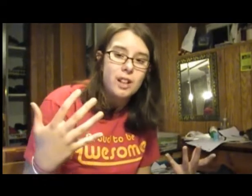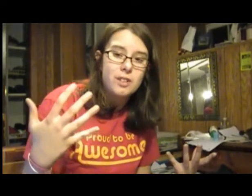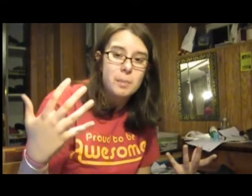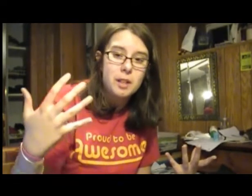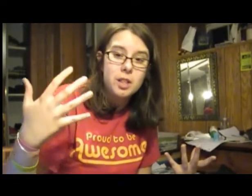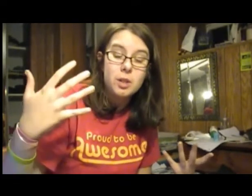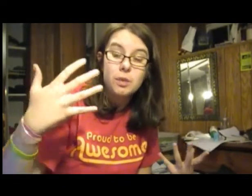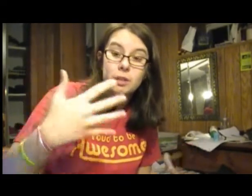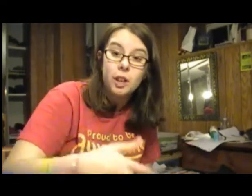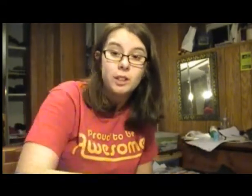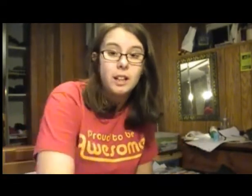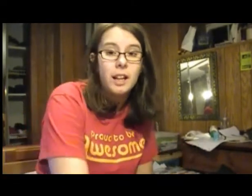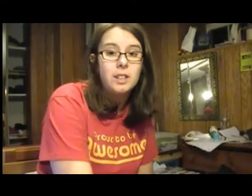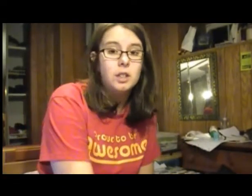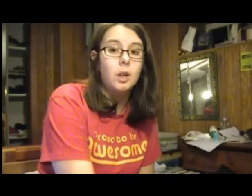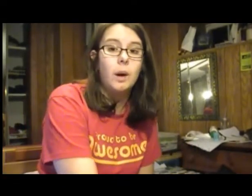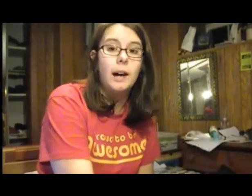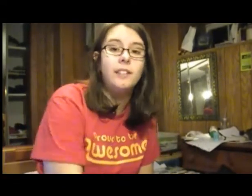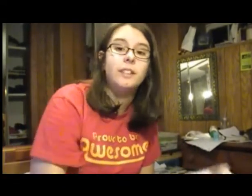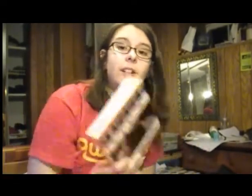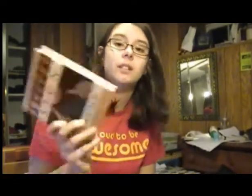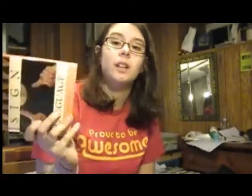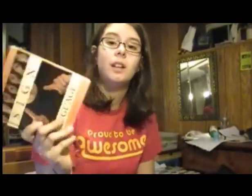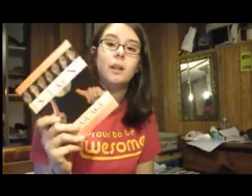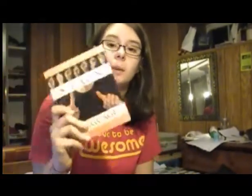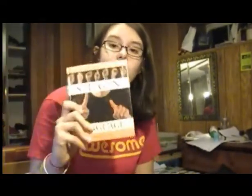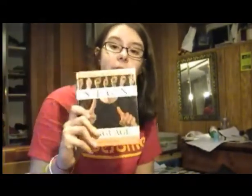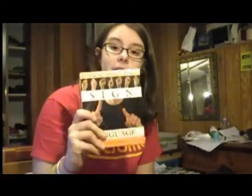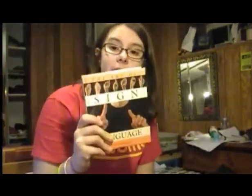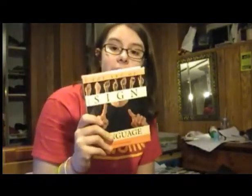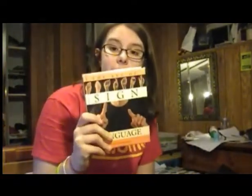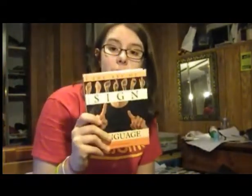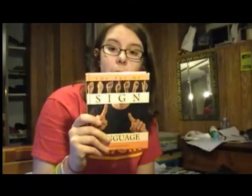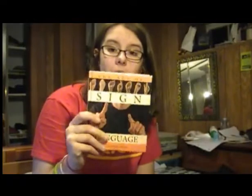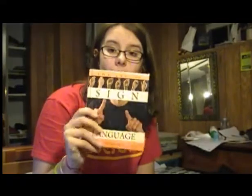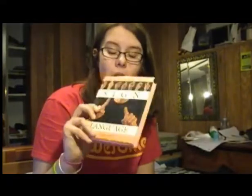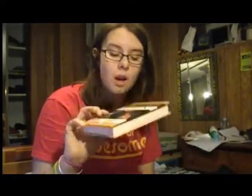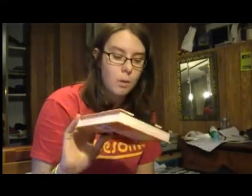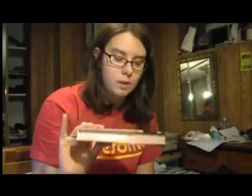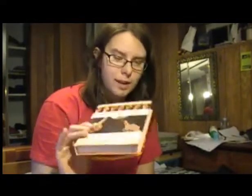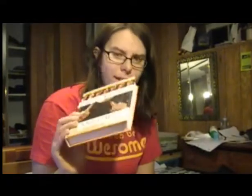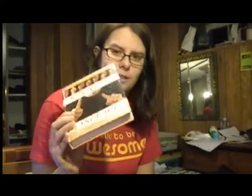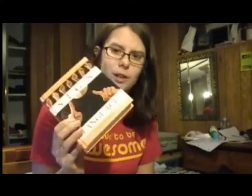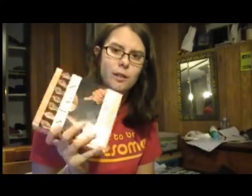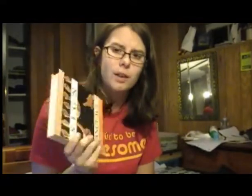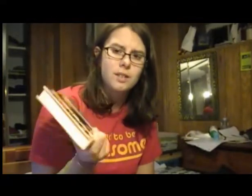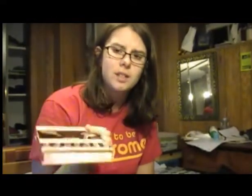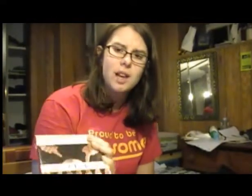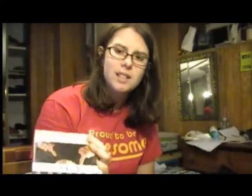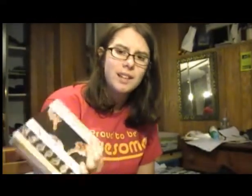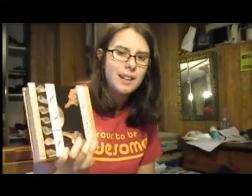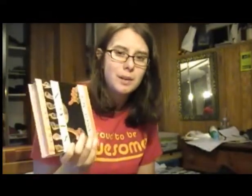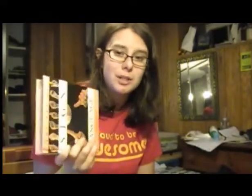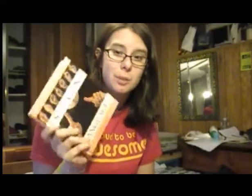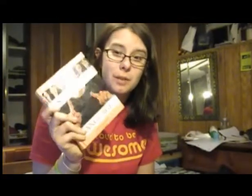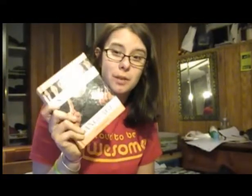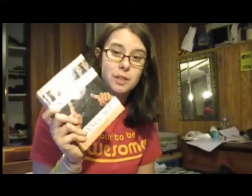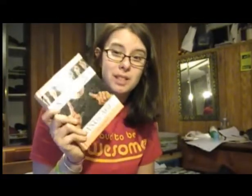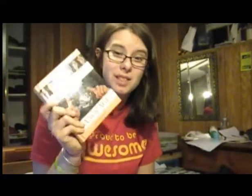out something to do for a vlog today, so I found my lovely sign language book, which I've had forever, because sign language is one of those things that